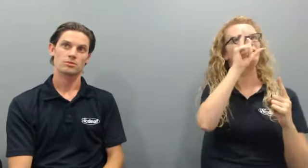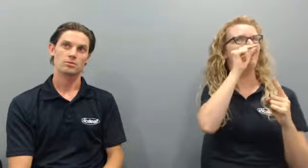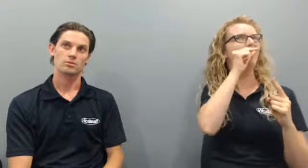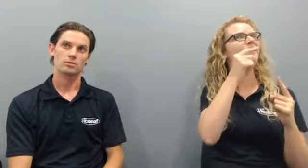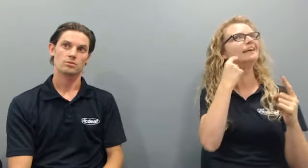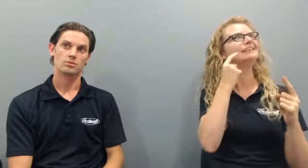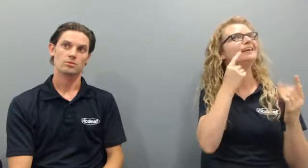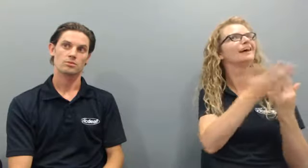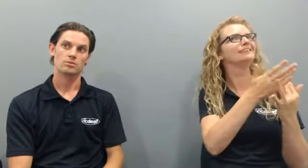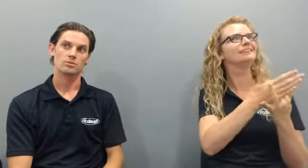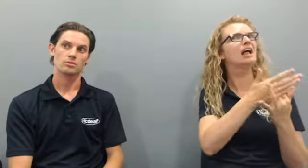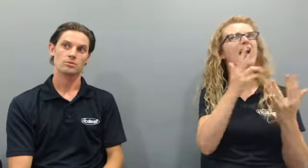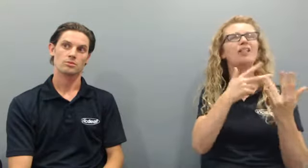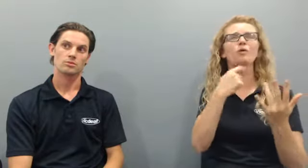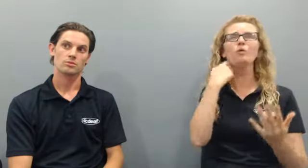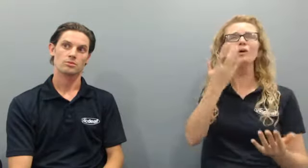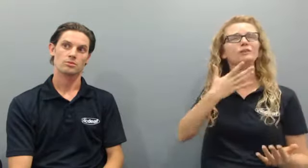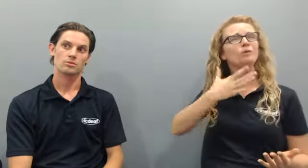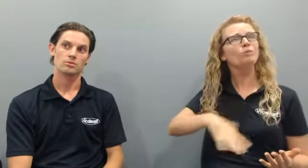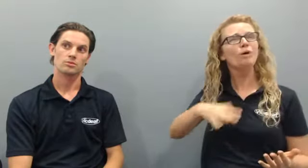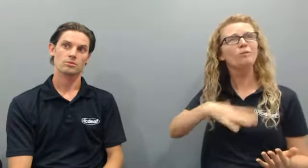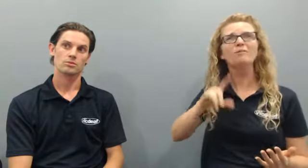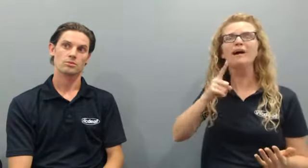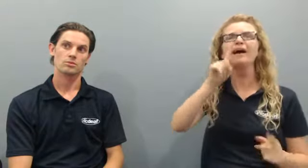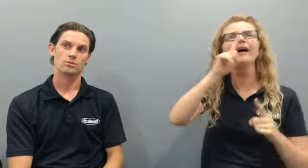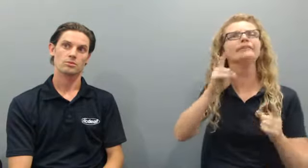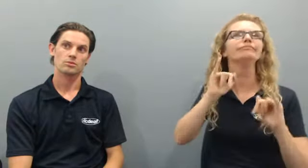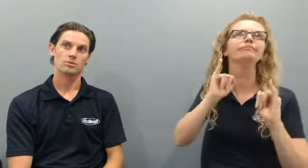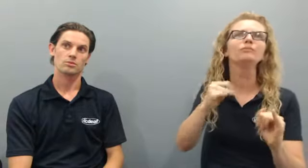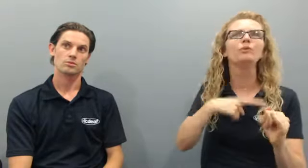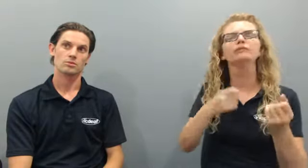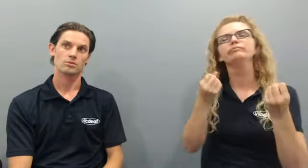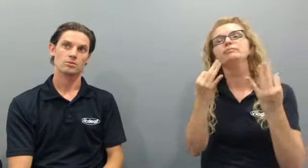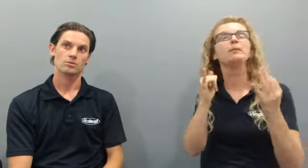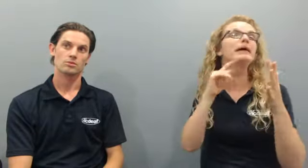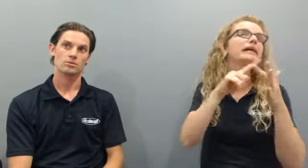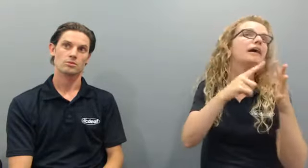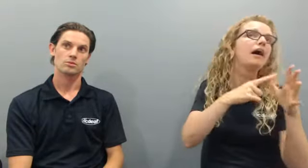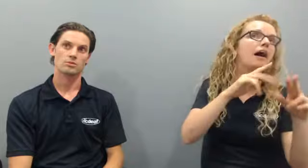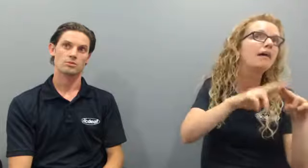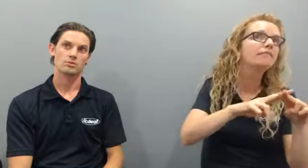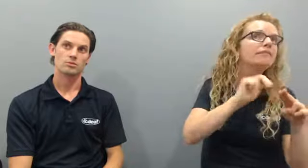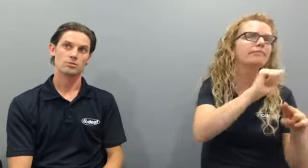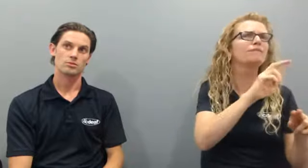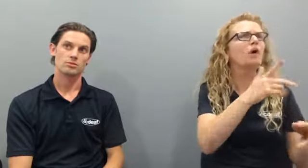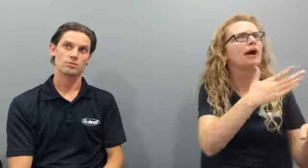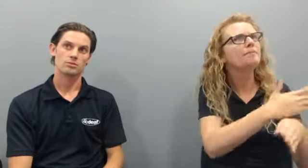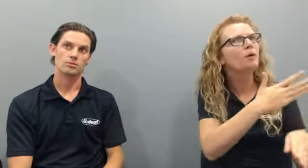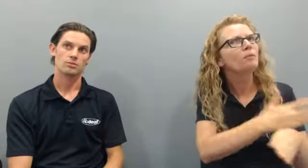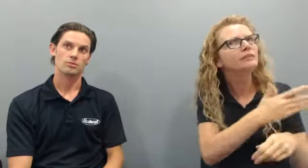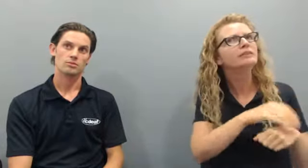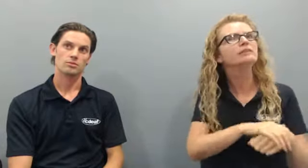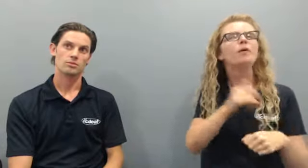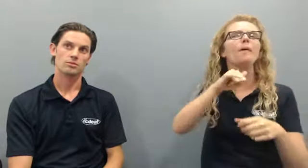in what scenarios, then you can access interpreting through the NDIS package. Maybe you haven't been able